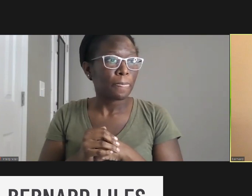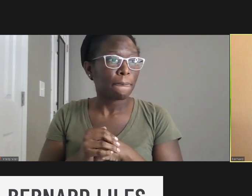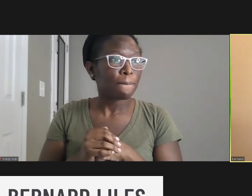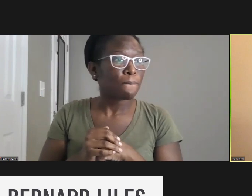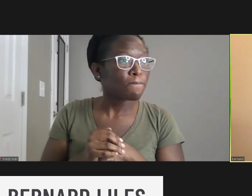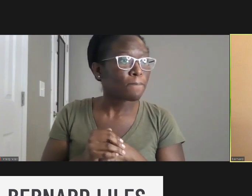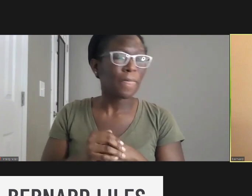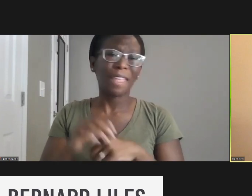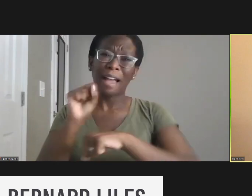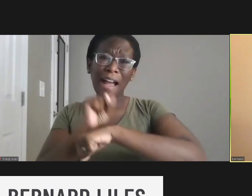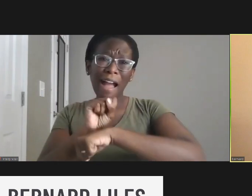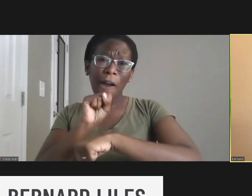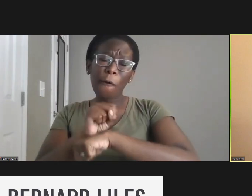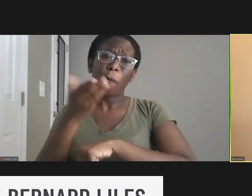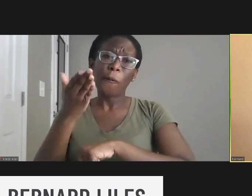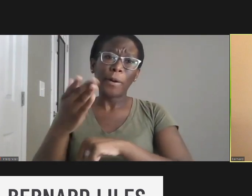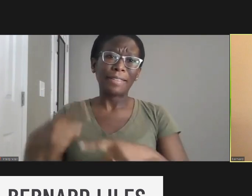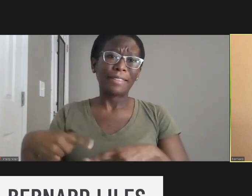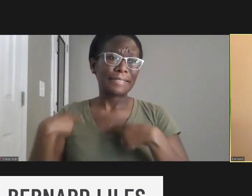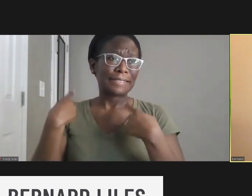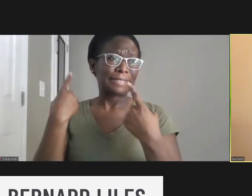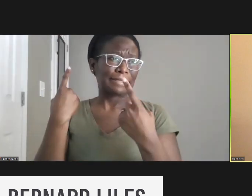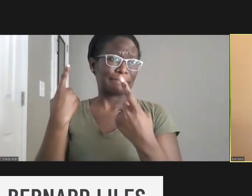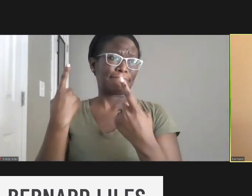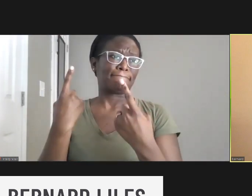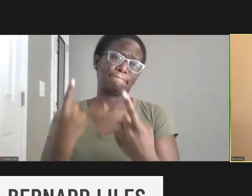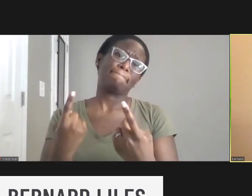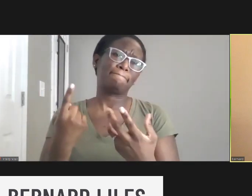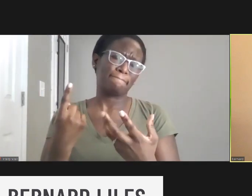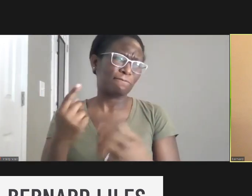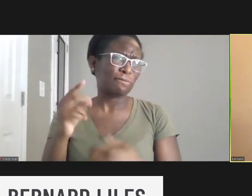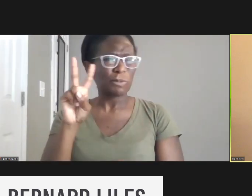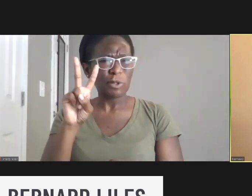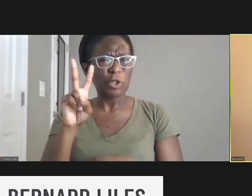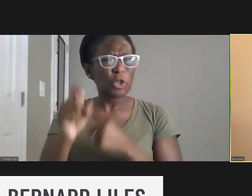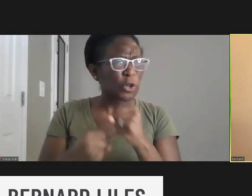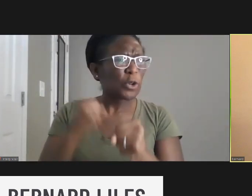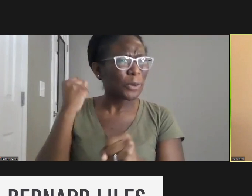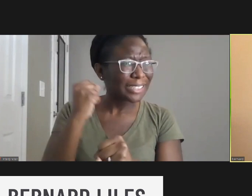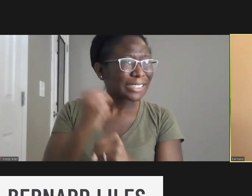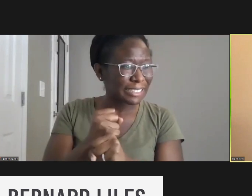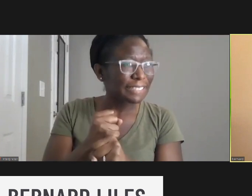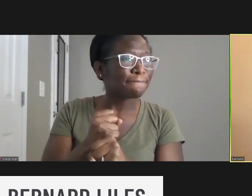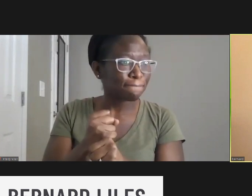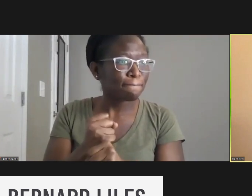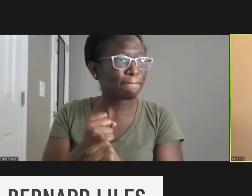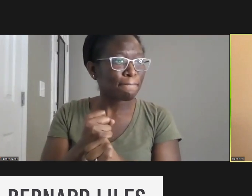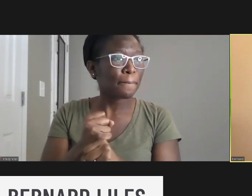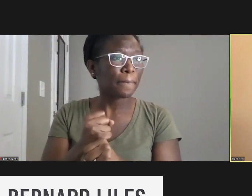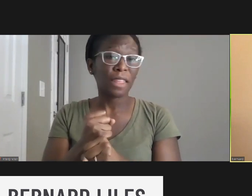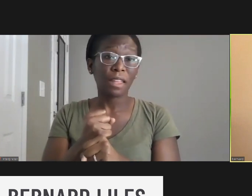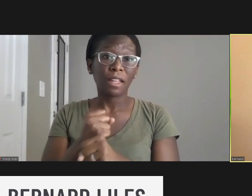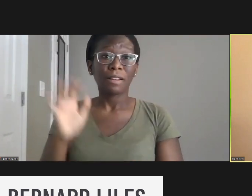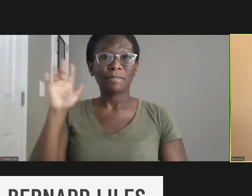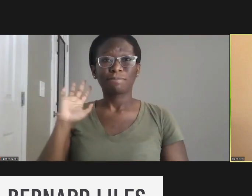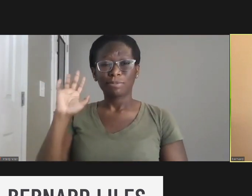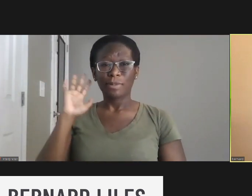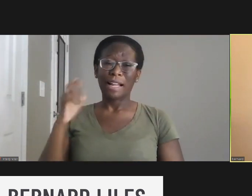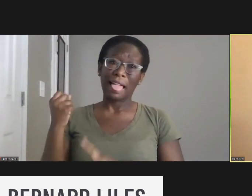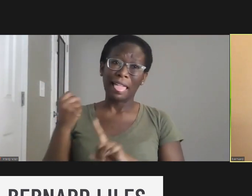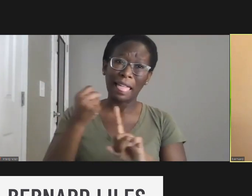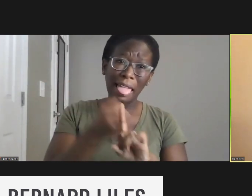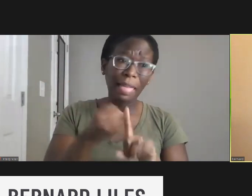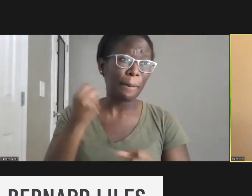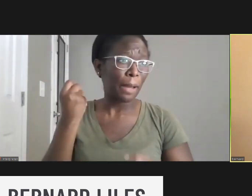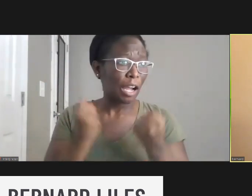have been working there a for I think 2 years. I got hit by a car one